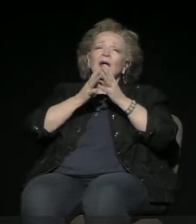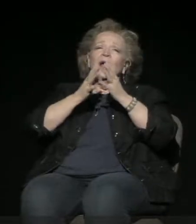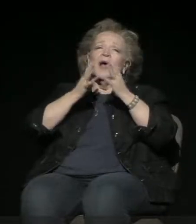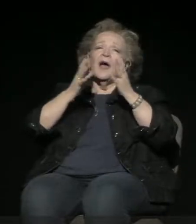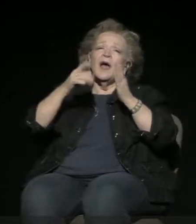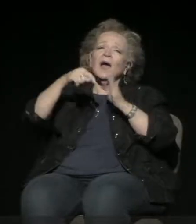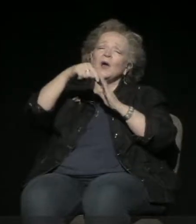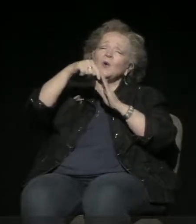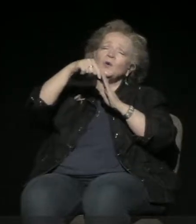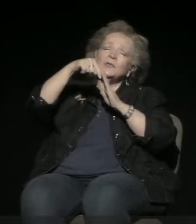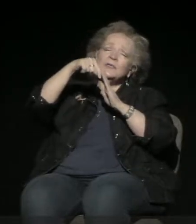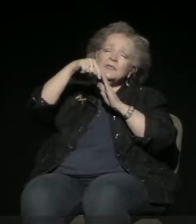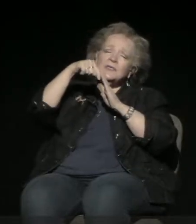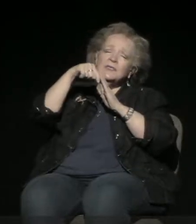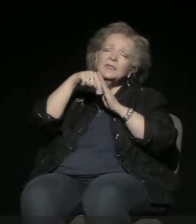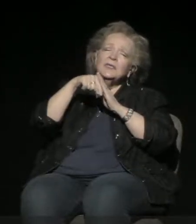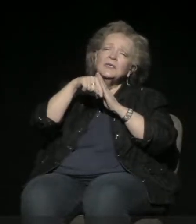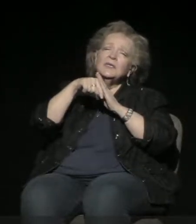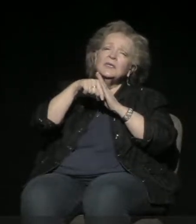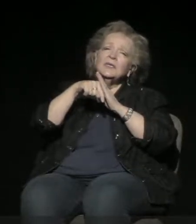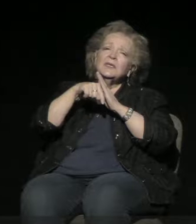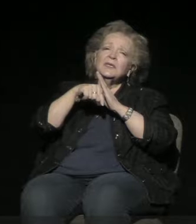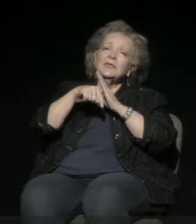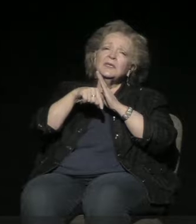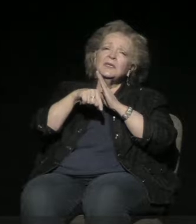How deep